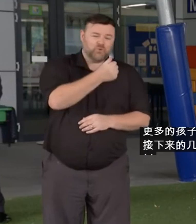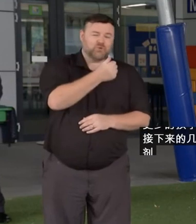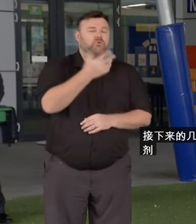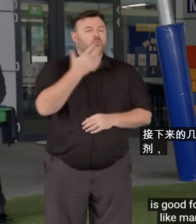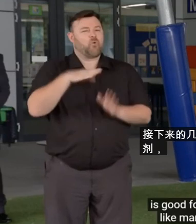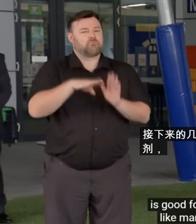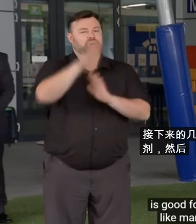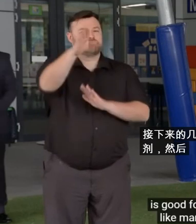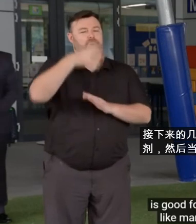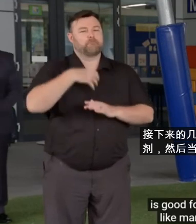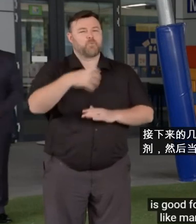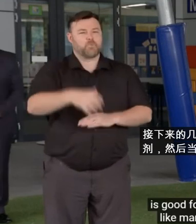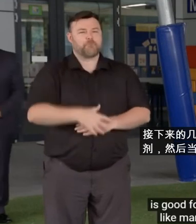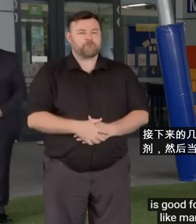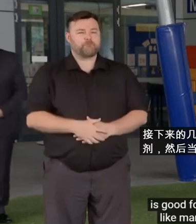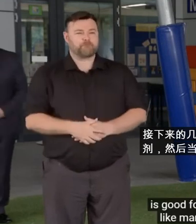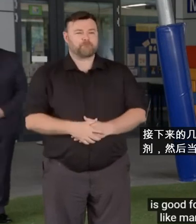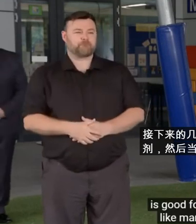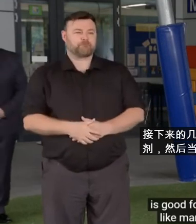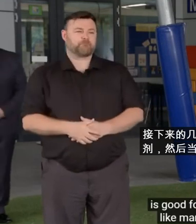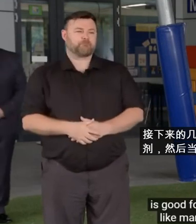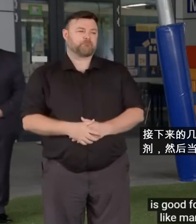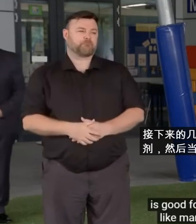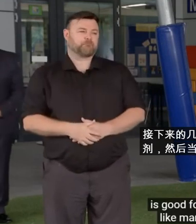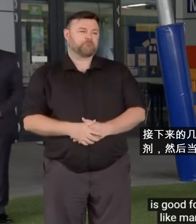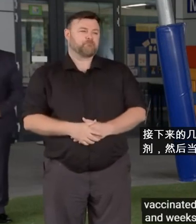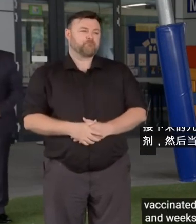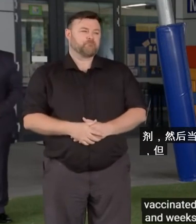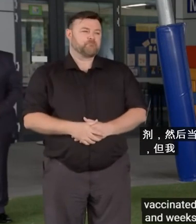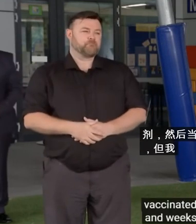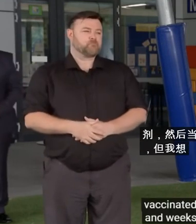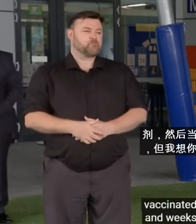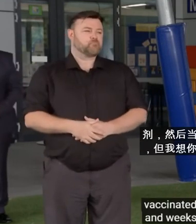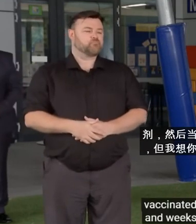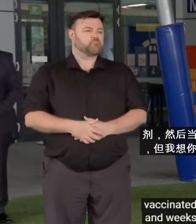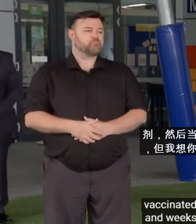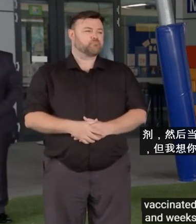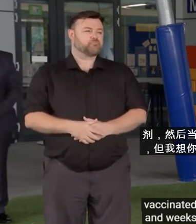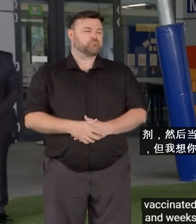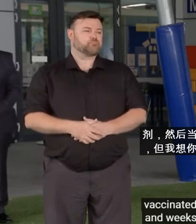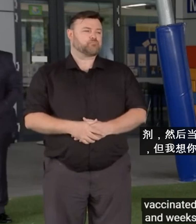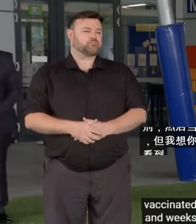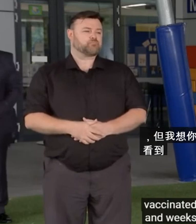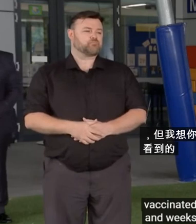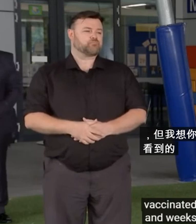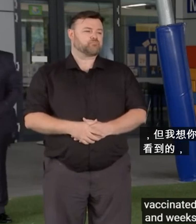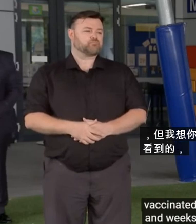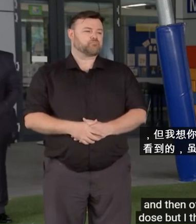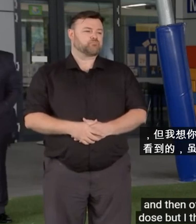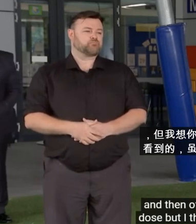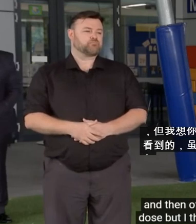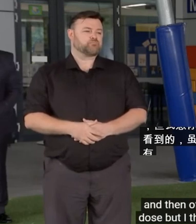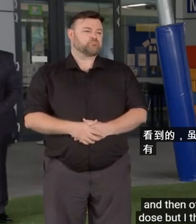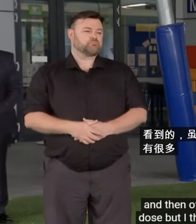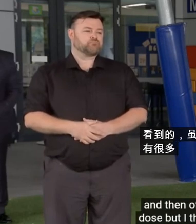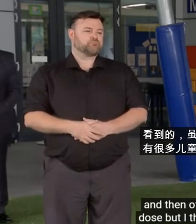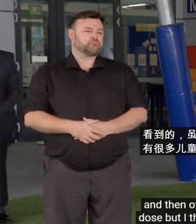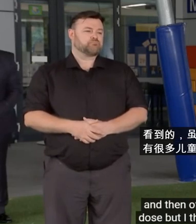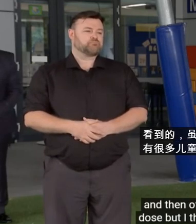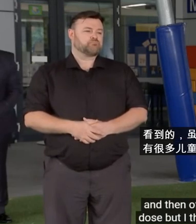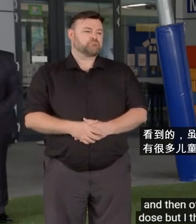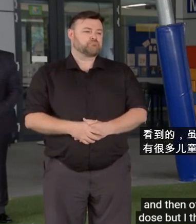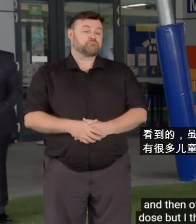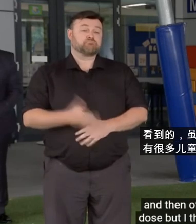weeks with that first dose, and then, of course, the second dose. But I think, as you see reflected in the numbers, whilst we've got